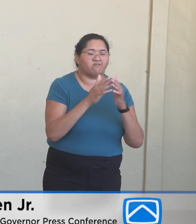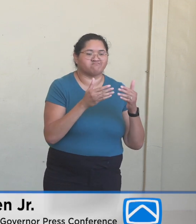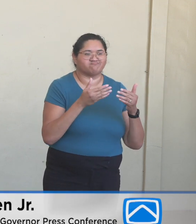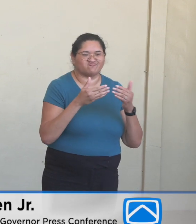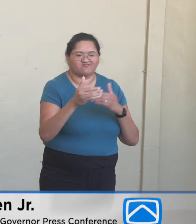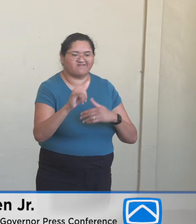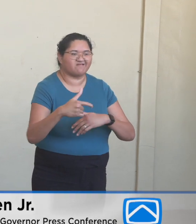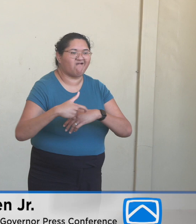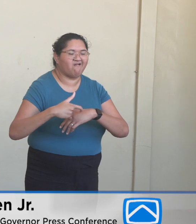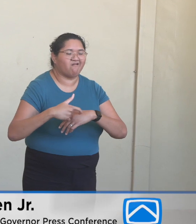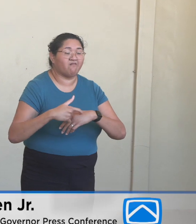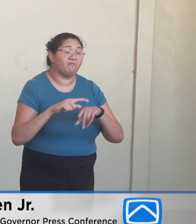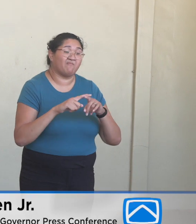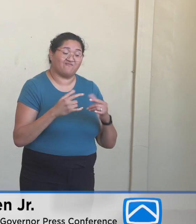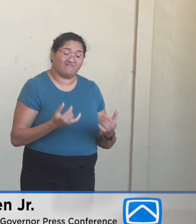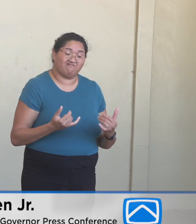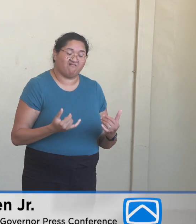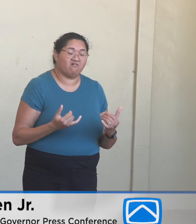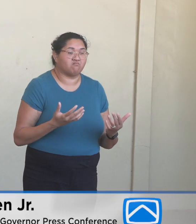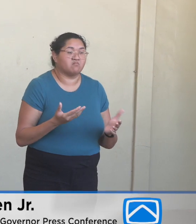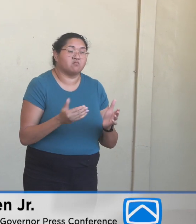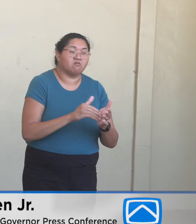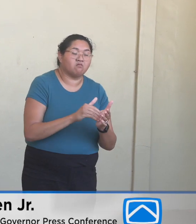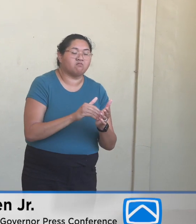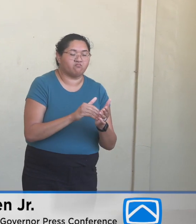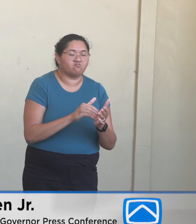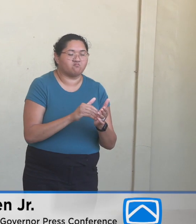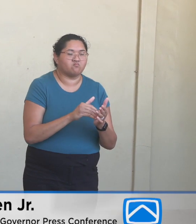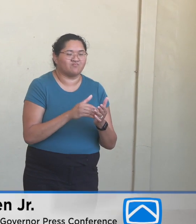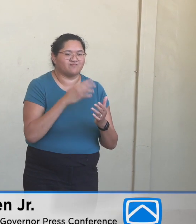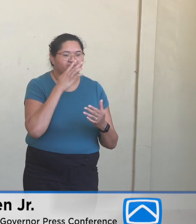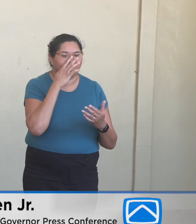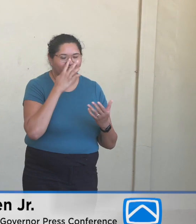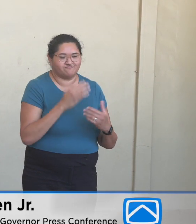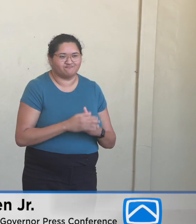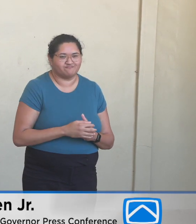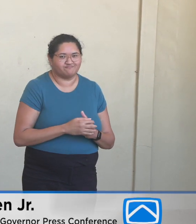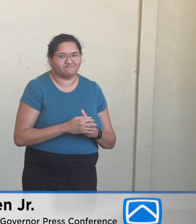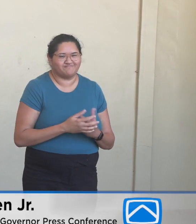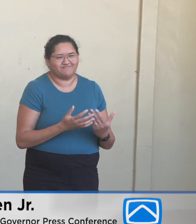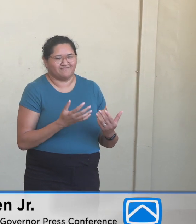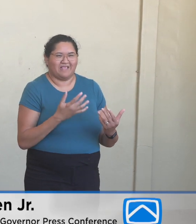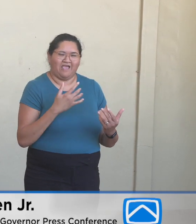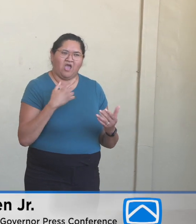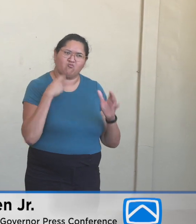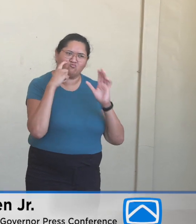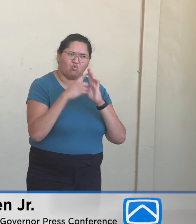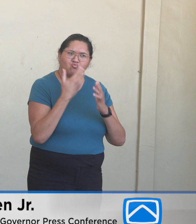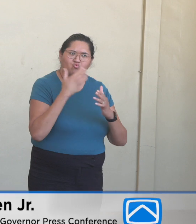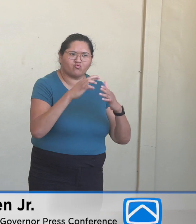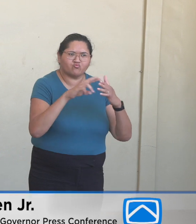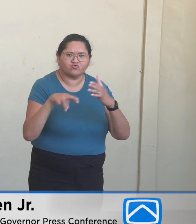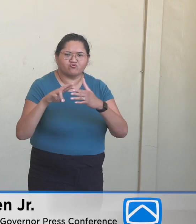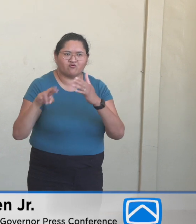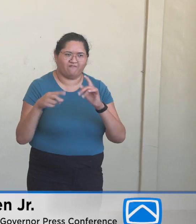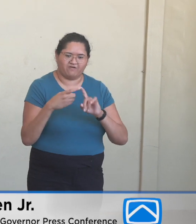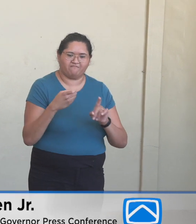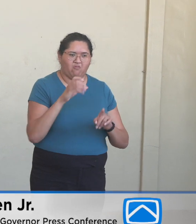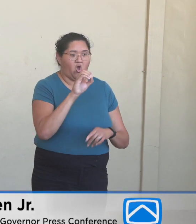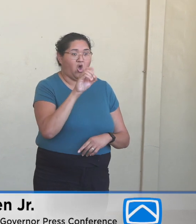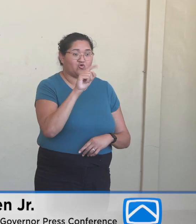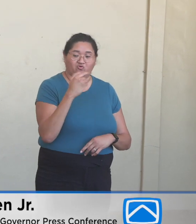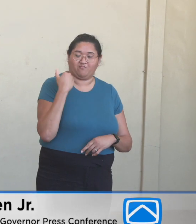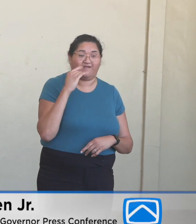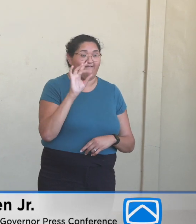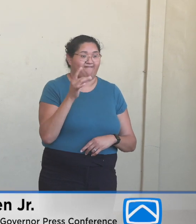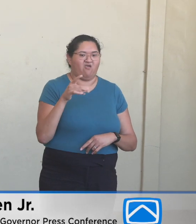this time. But at this point, again, we had some, I would say, fairly good results of the October 8th